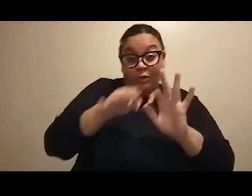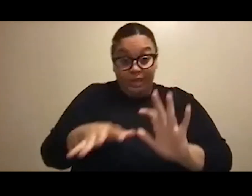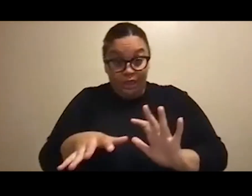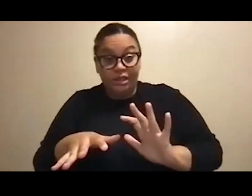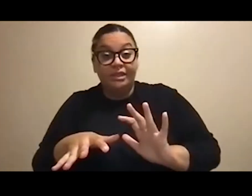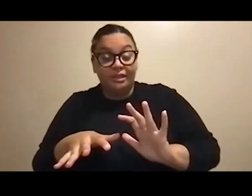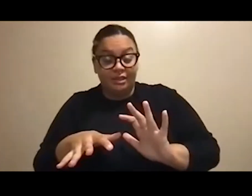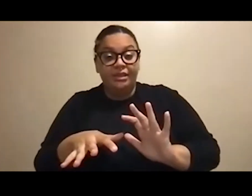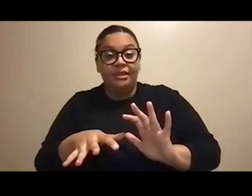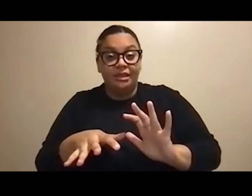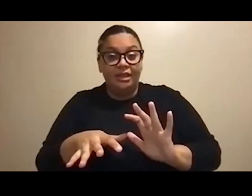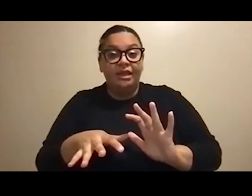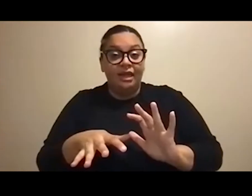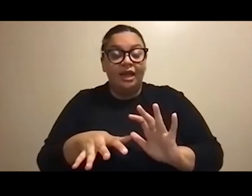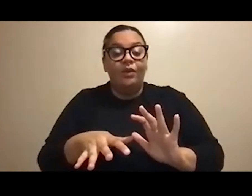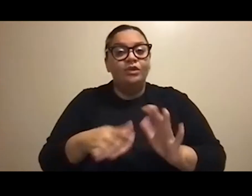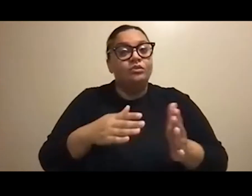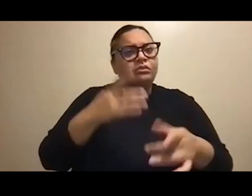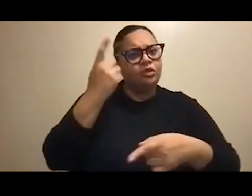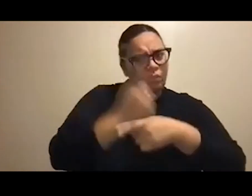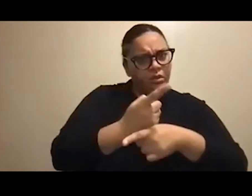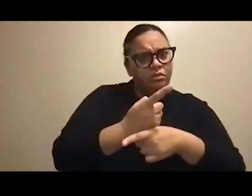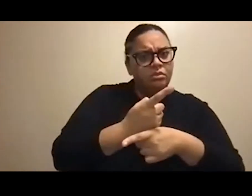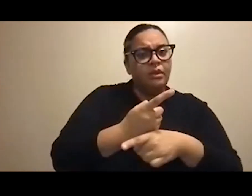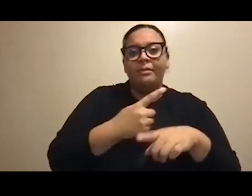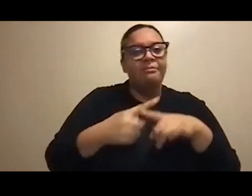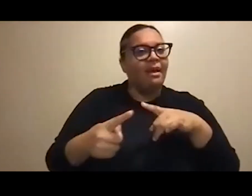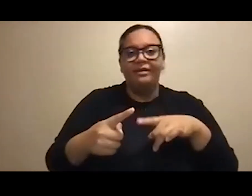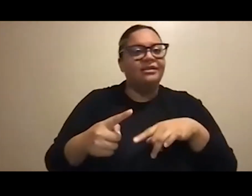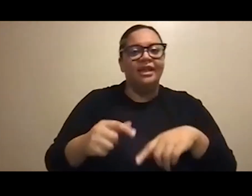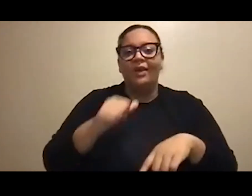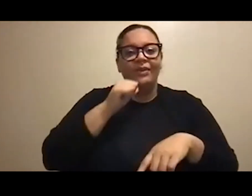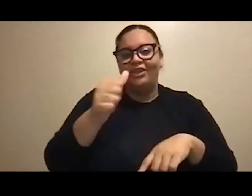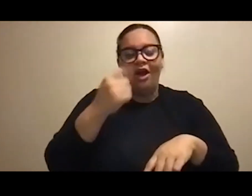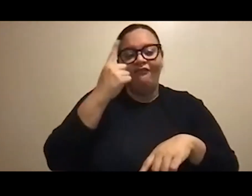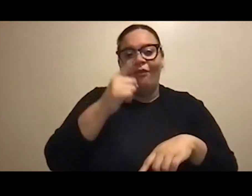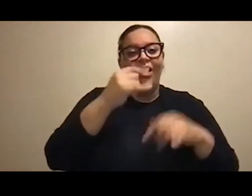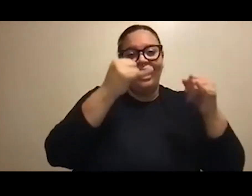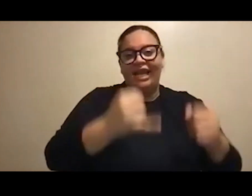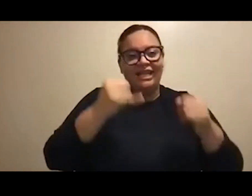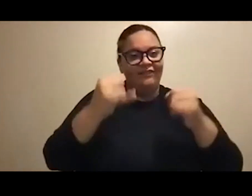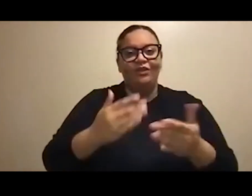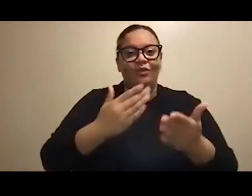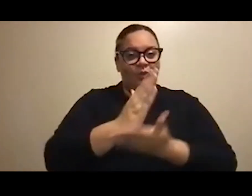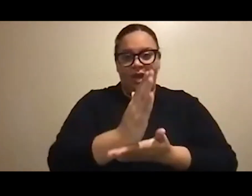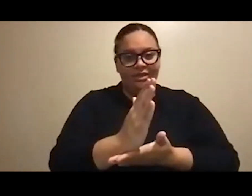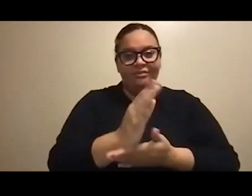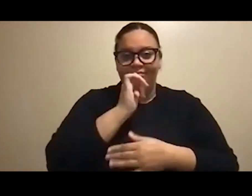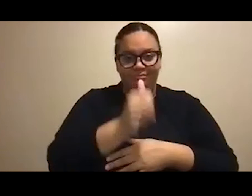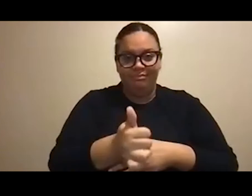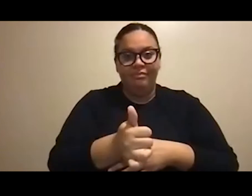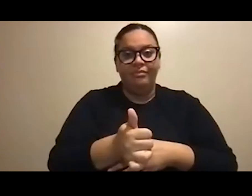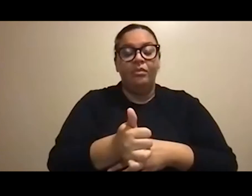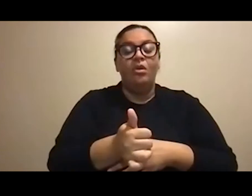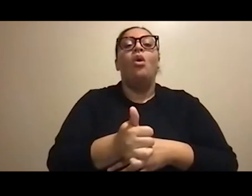this right articulated in the Second Amendment is not an individual right, not a collective right, but rather